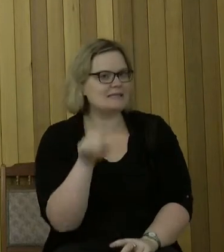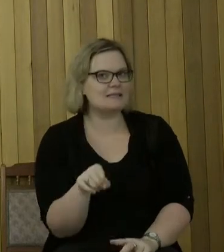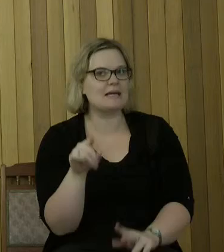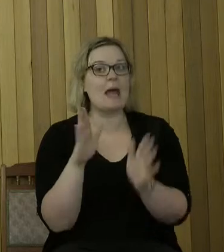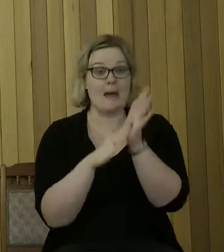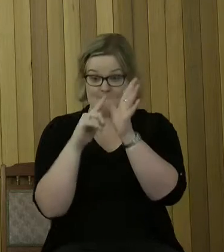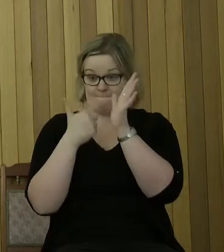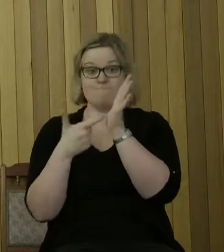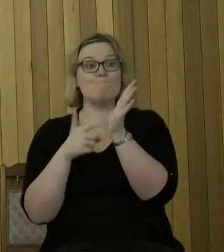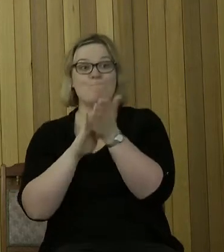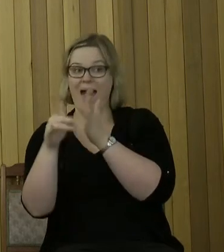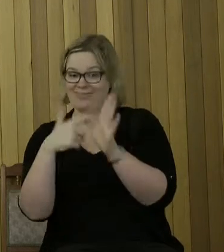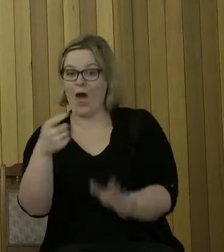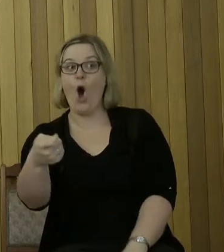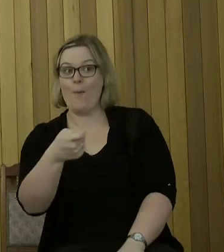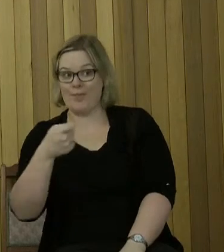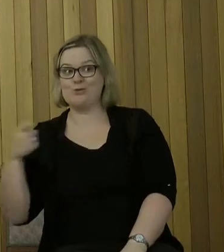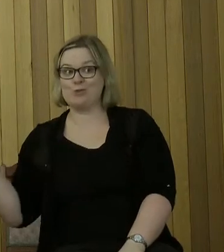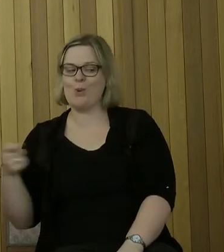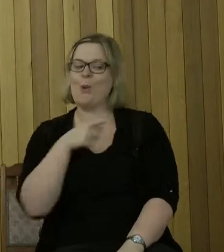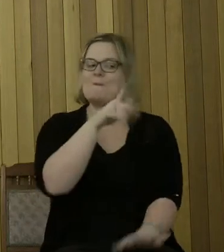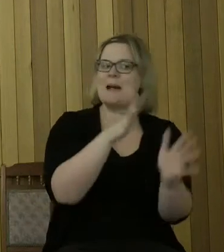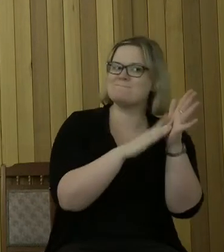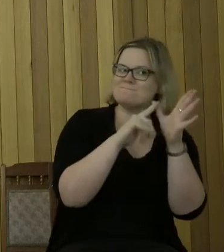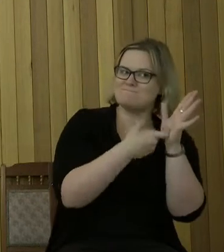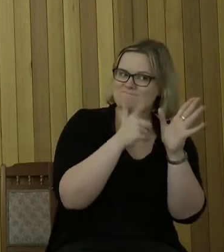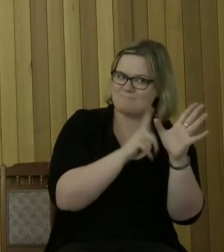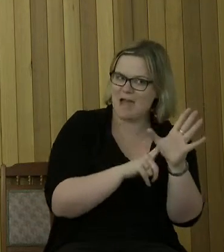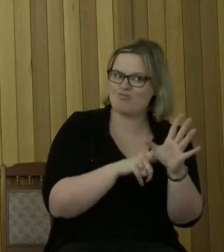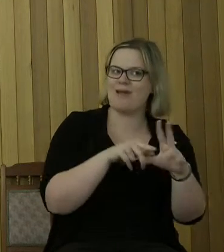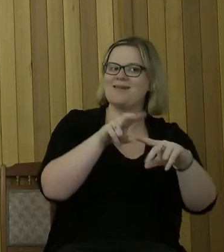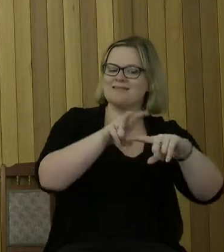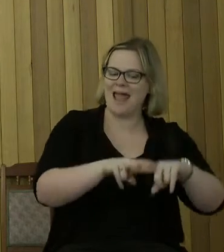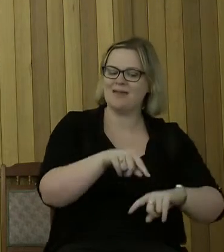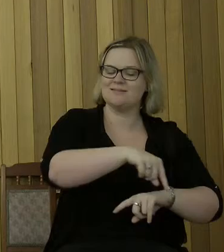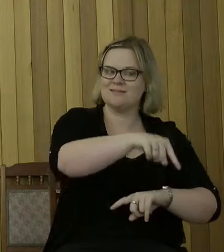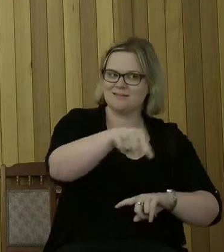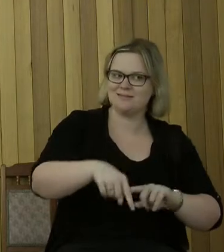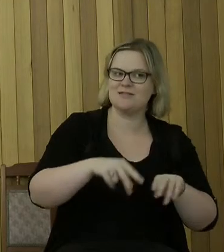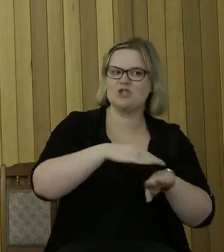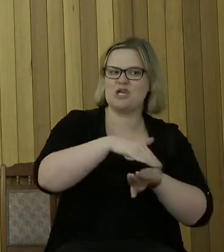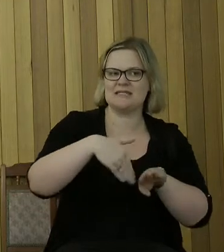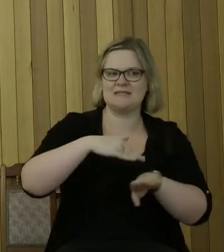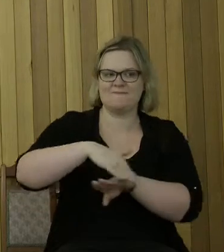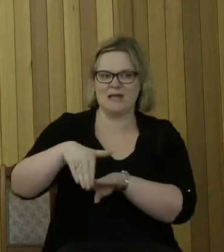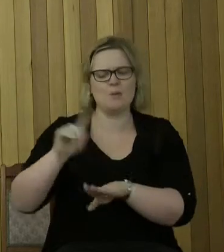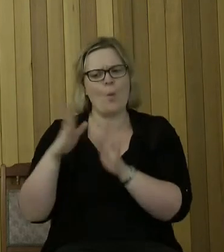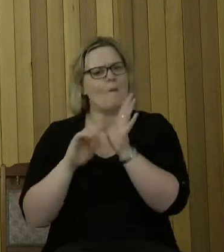Martha opened the door, but it was Mary who sat at Jesus' feet. What was Martha